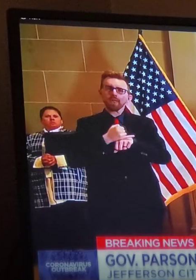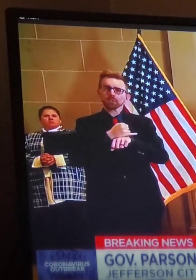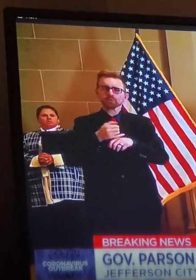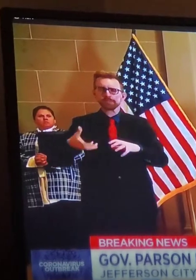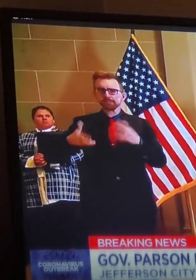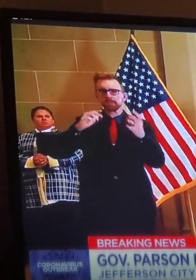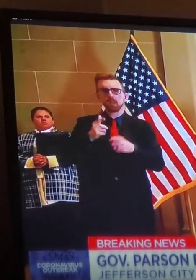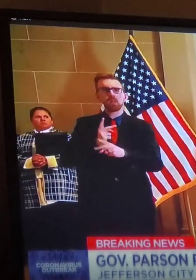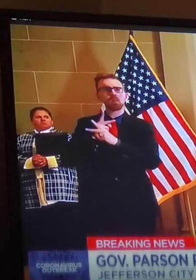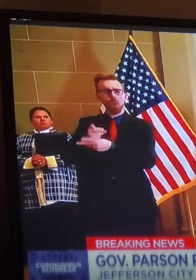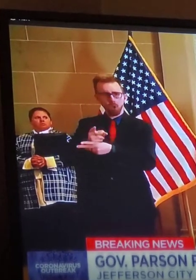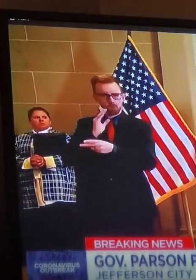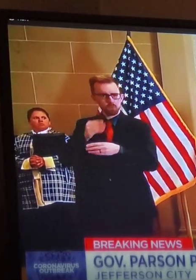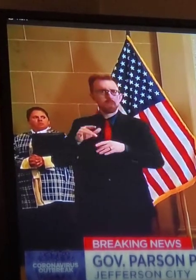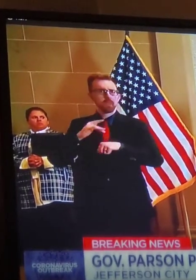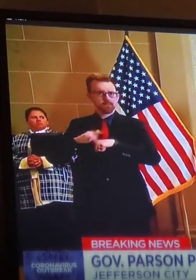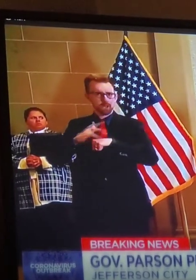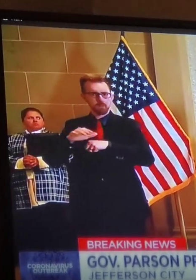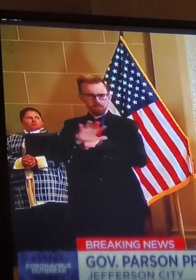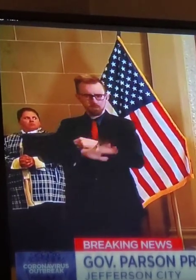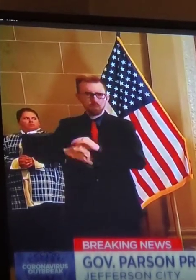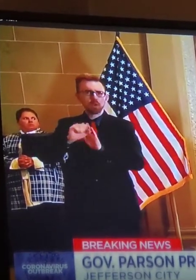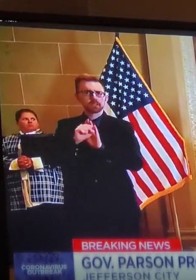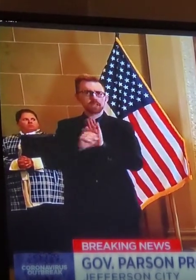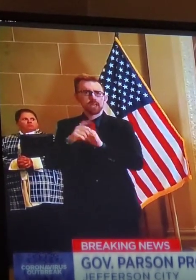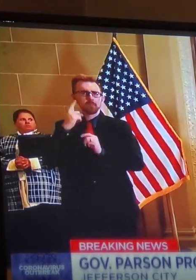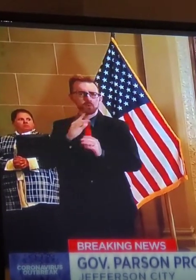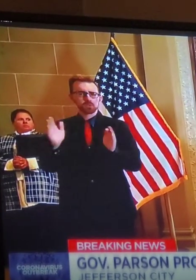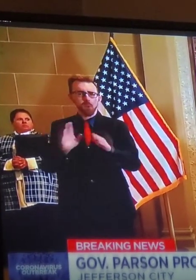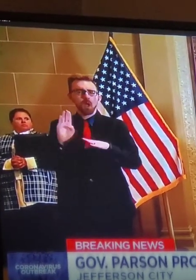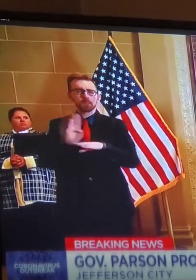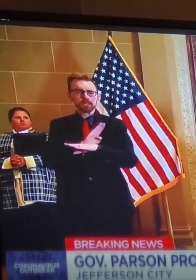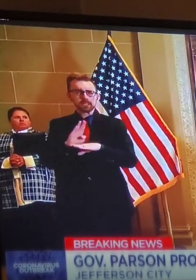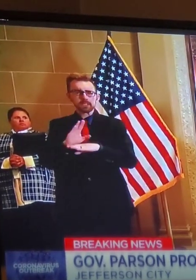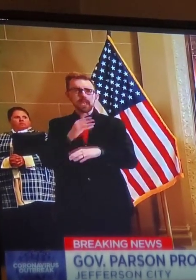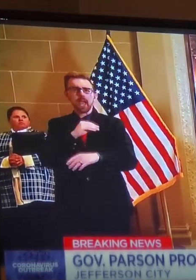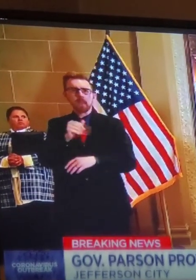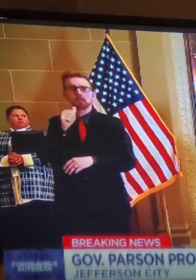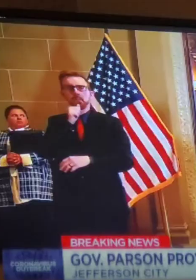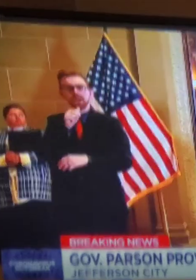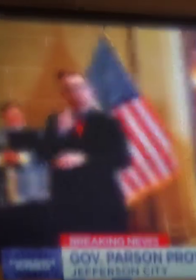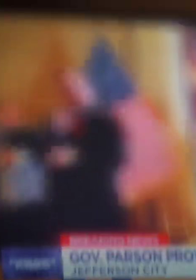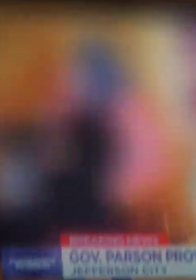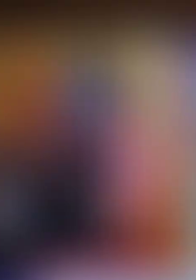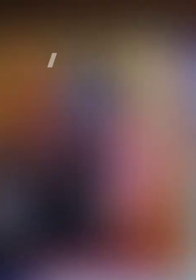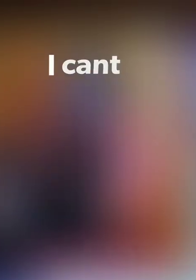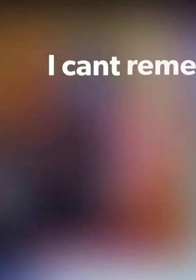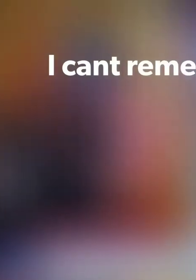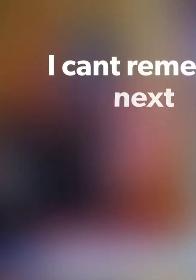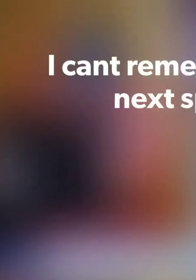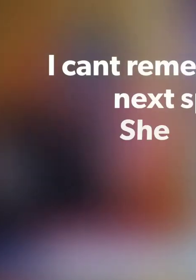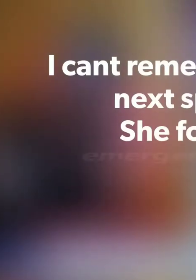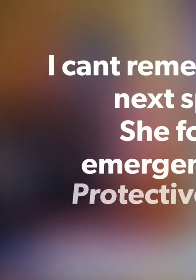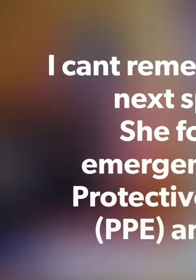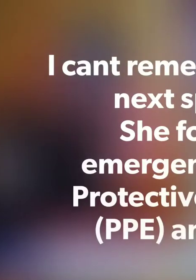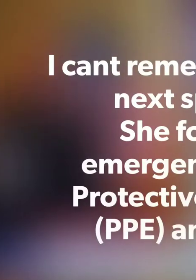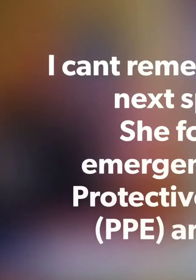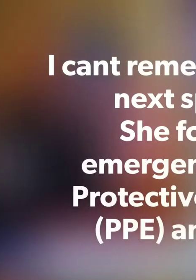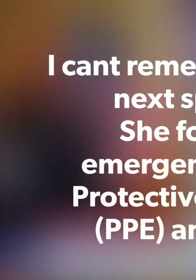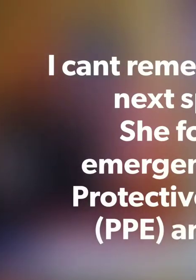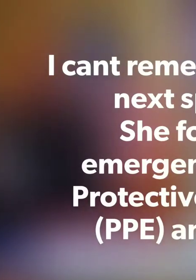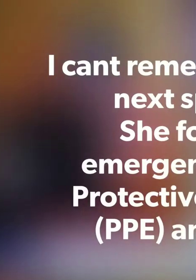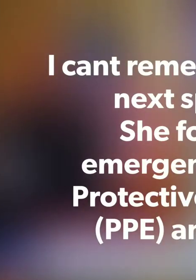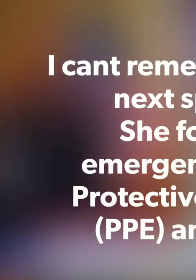available statewide to small businesses and private nonprofit organizations.